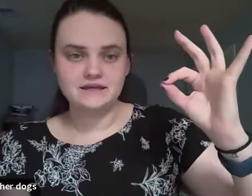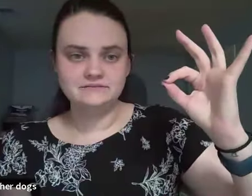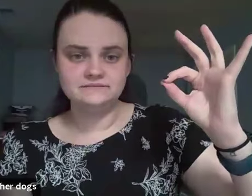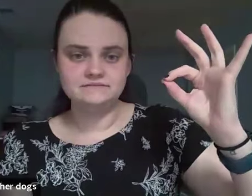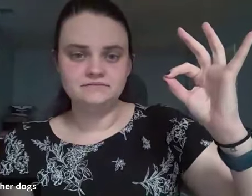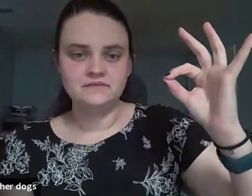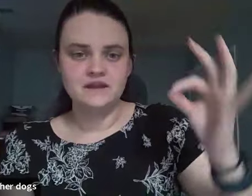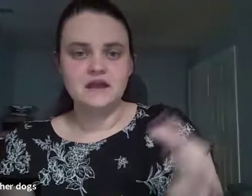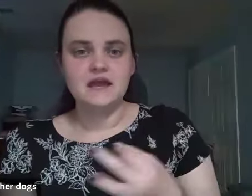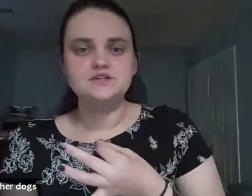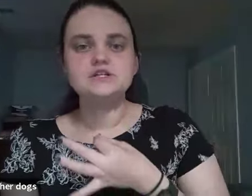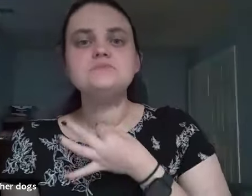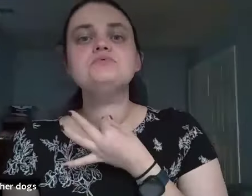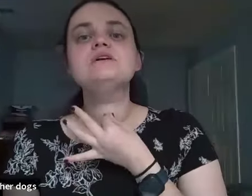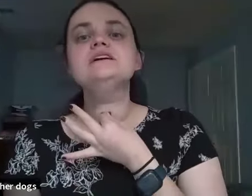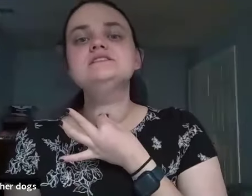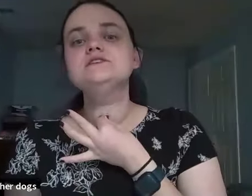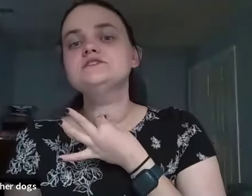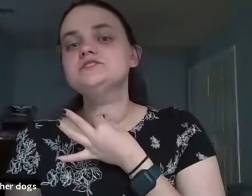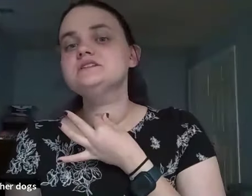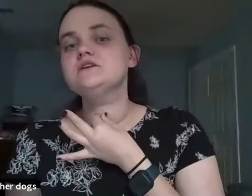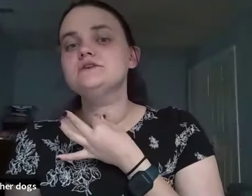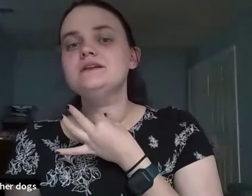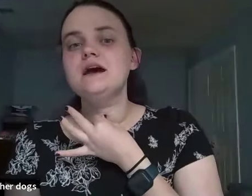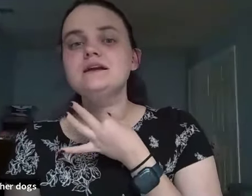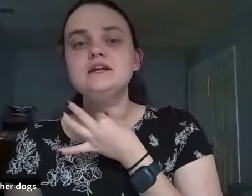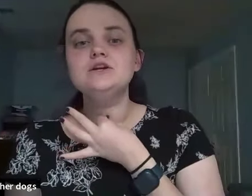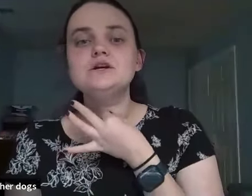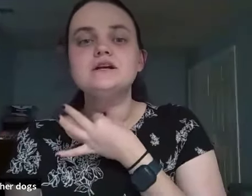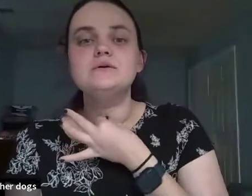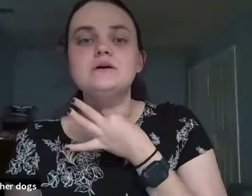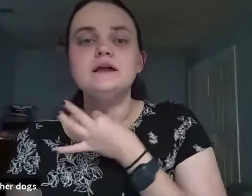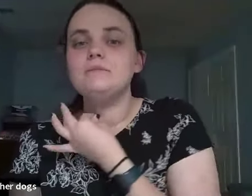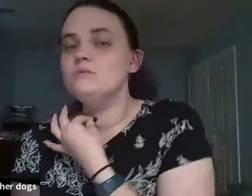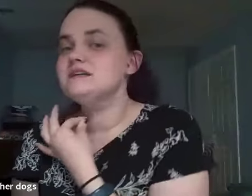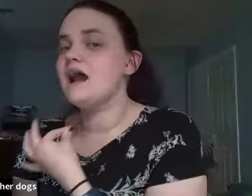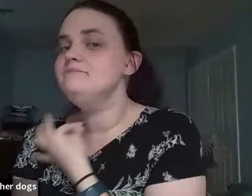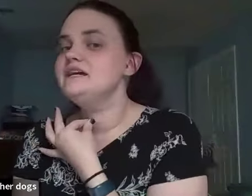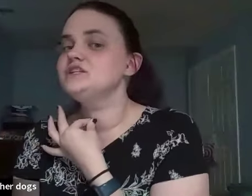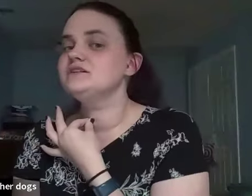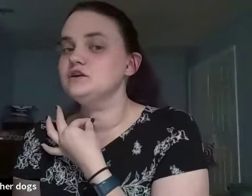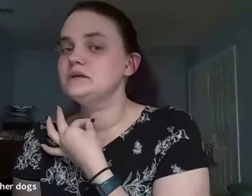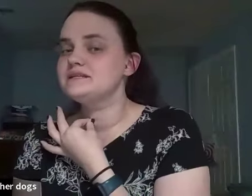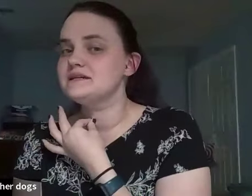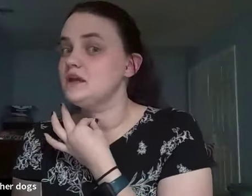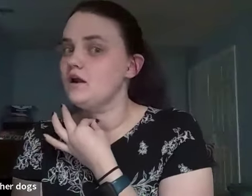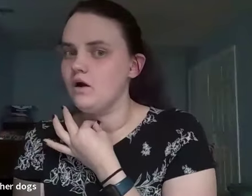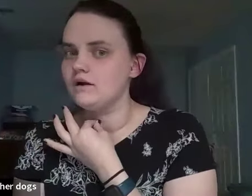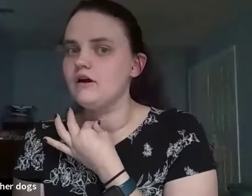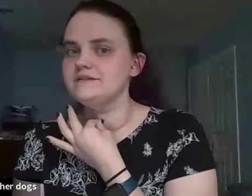9. And you're going to bring it to your center of your neck and you're going to go like almost like I'm pinching a little bit of my skin, not hard,